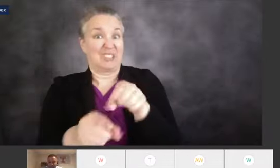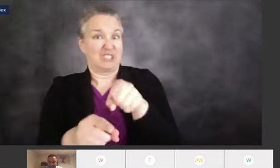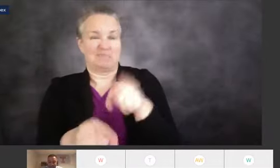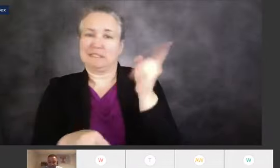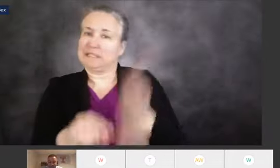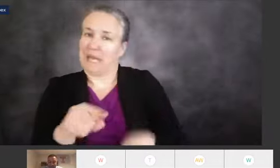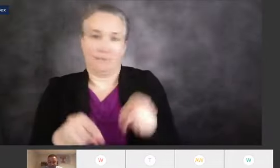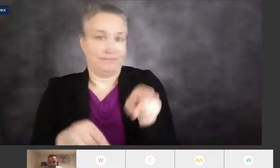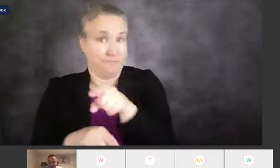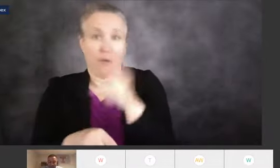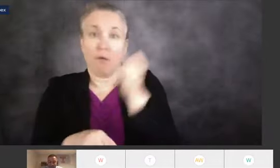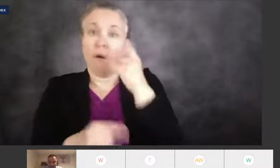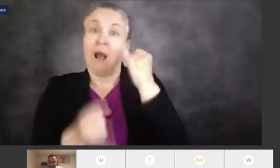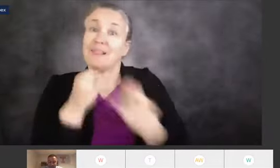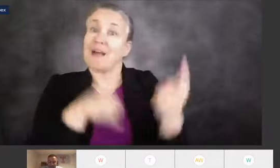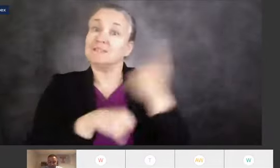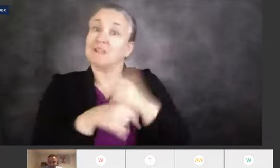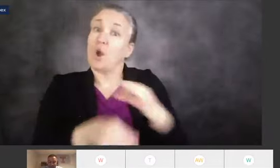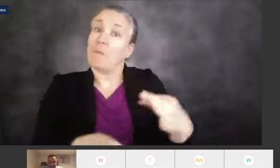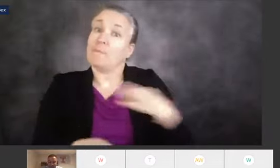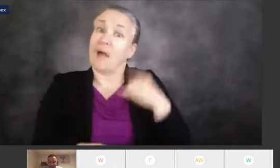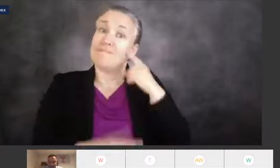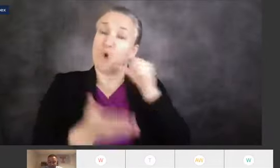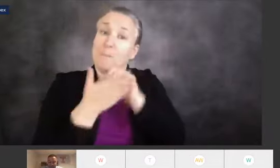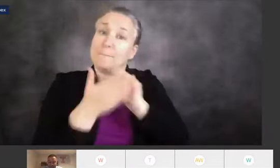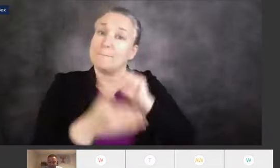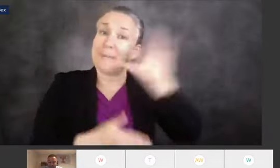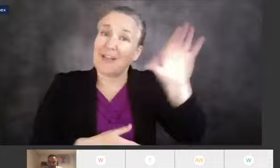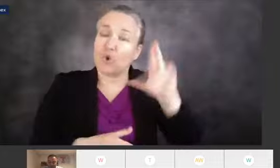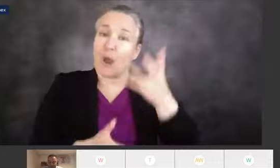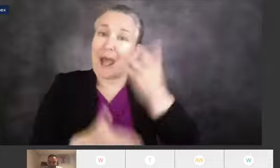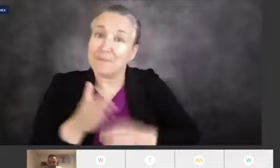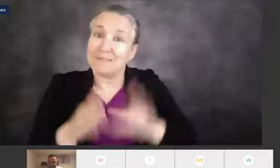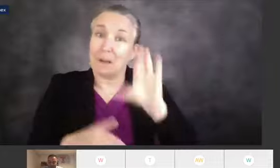But the last day to apply for a mail-in or absentee ballot is